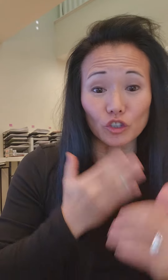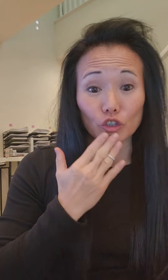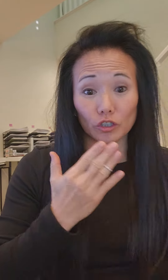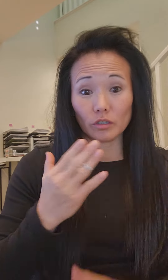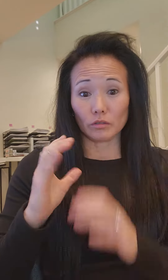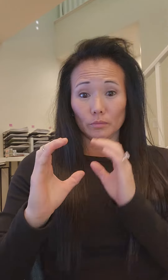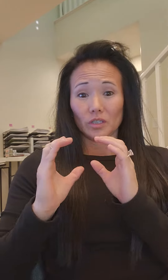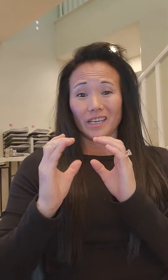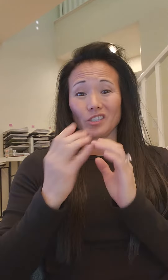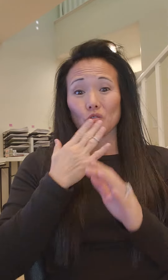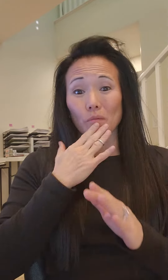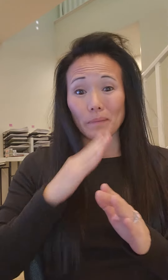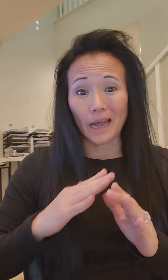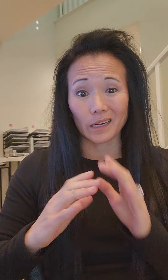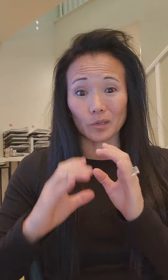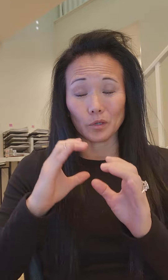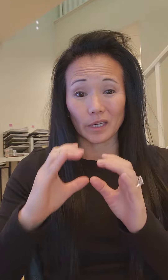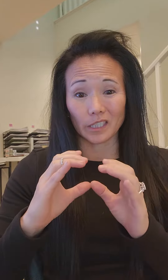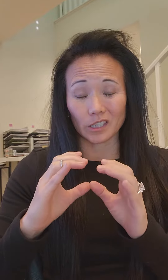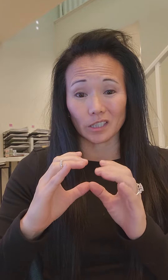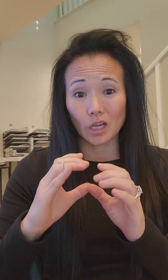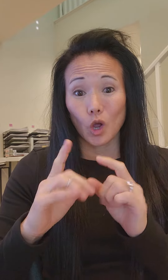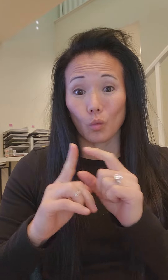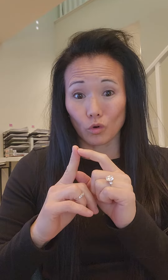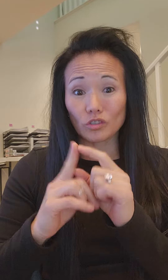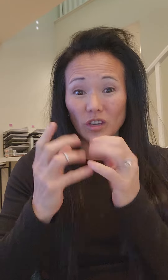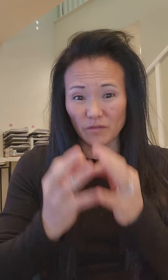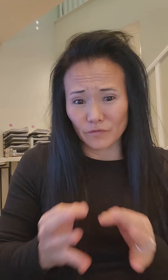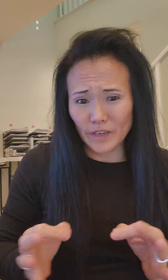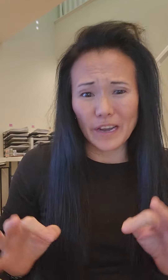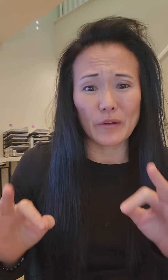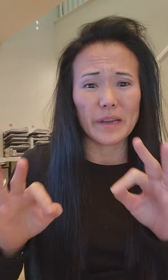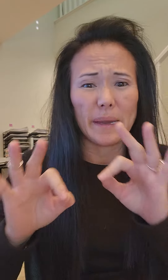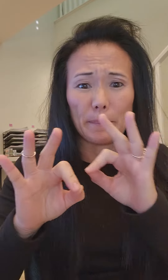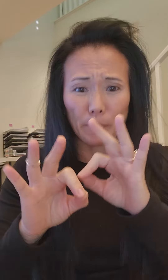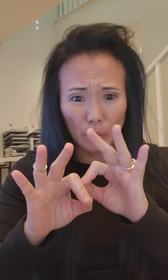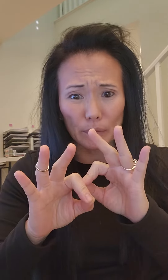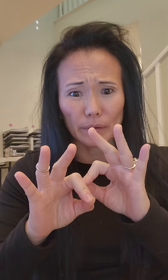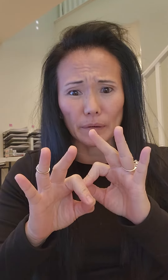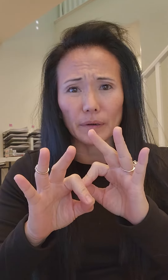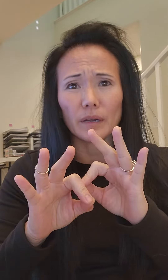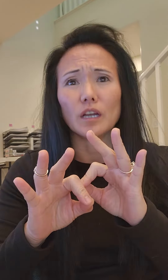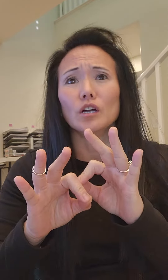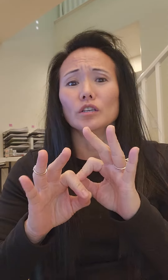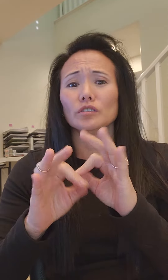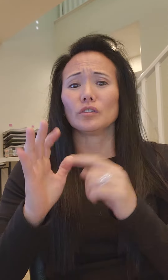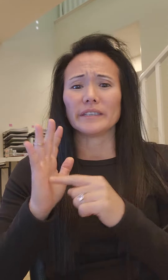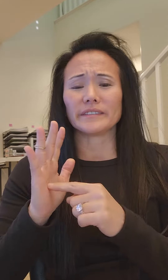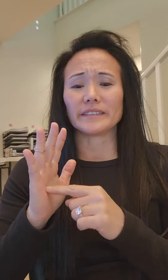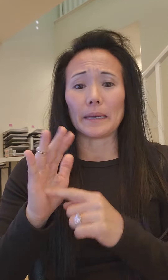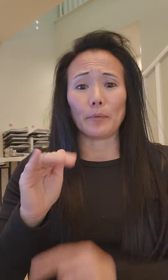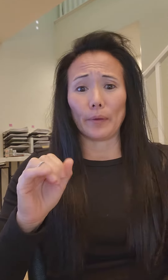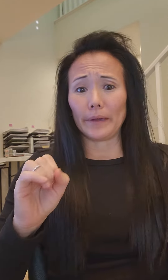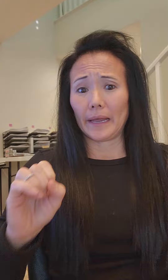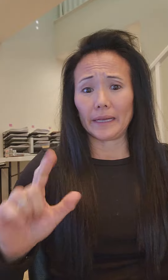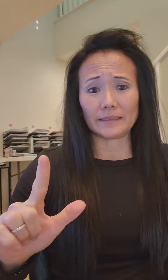good communication or bad communication. Words are very important. So as an example, in ASL,